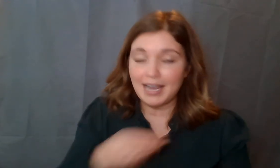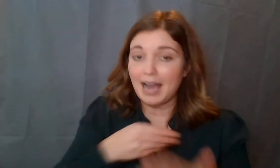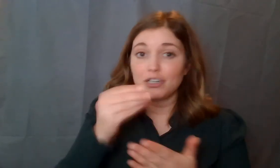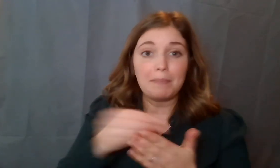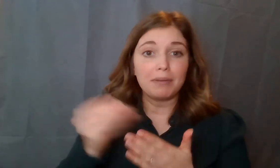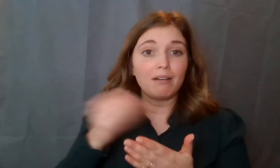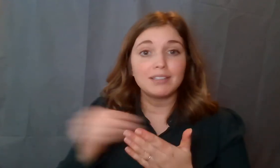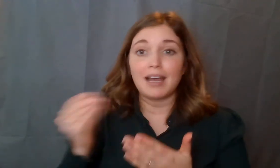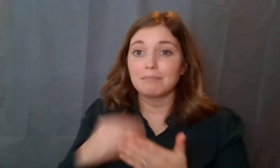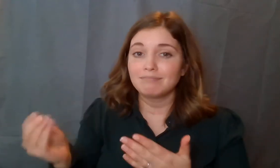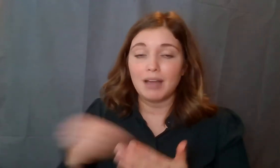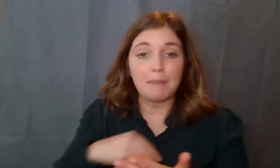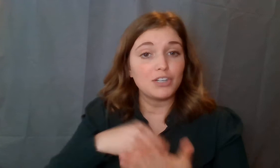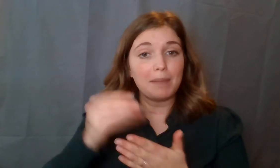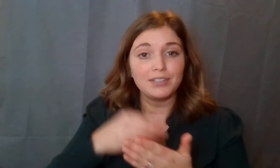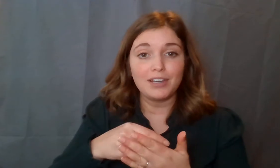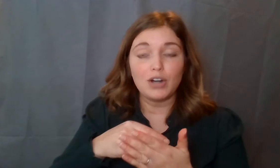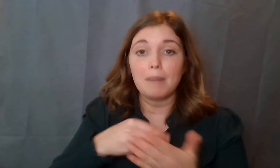I'm shopping all the time. I'm shopping till I drop.